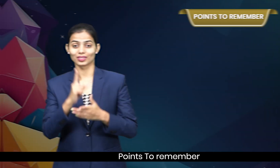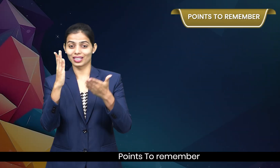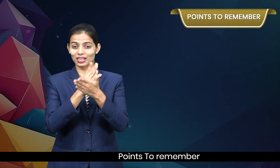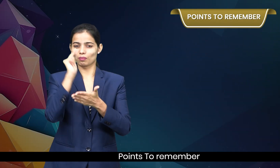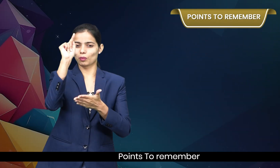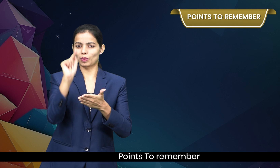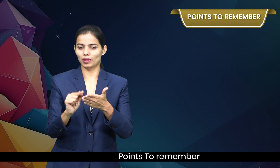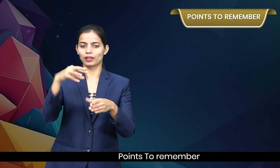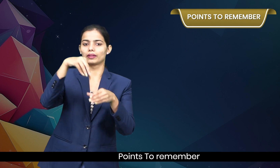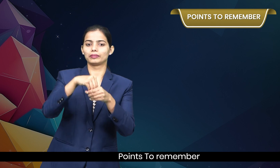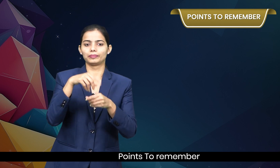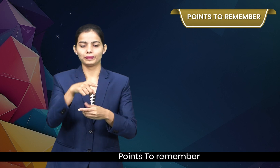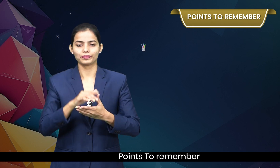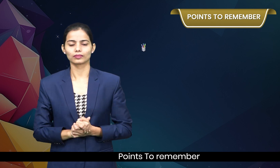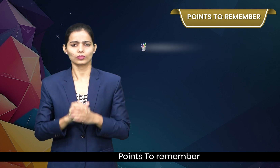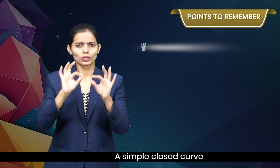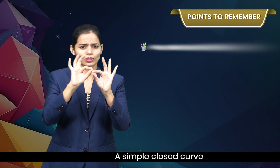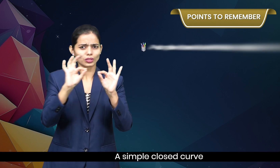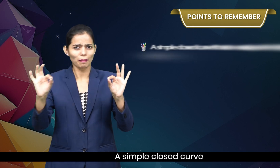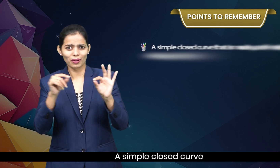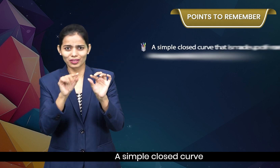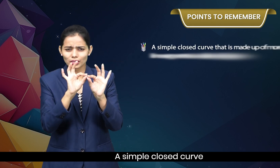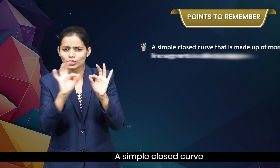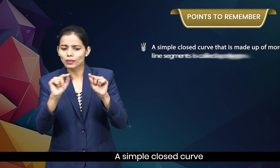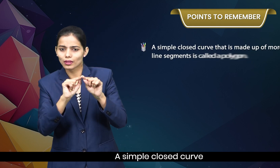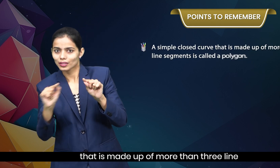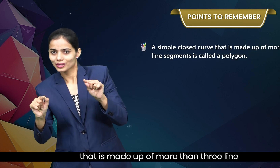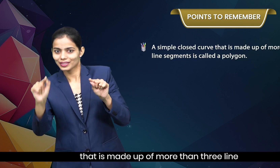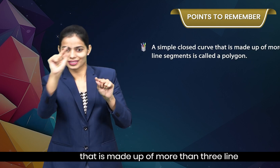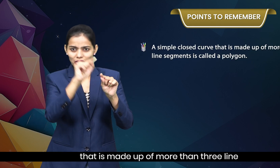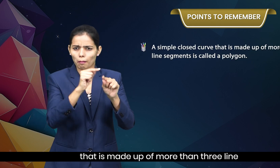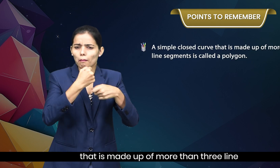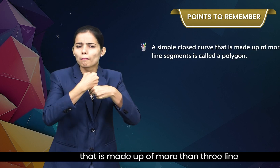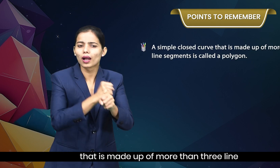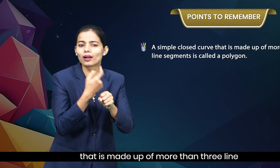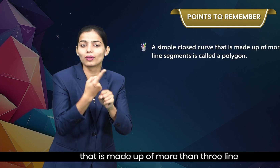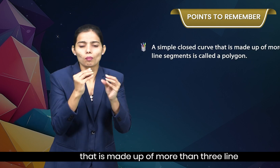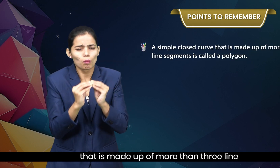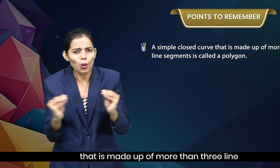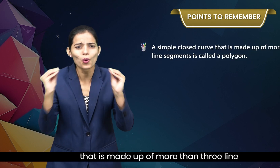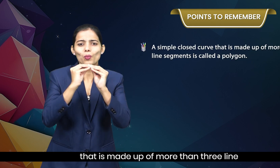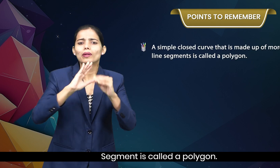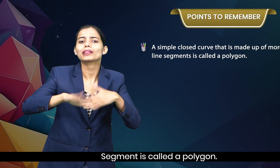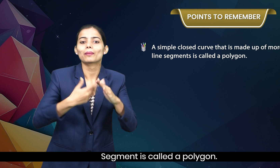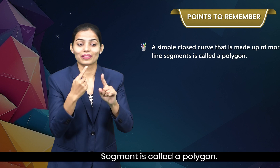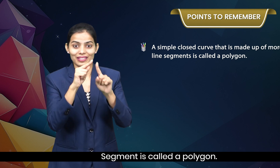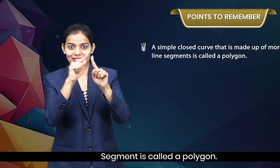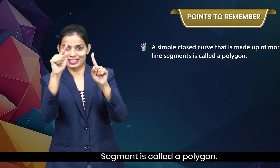Points to remember. A simple closed curve that is made up of more than 3 line segments is called